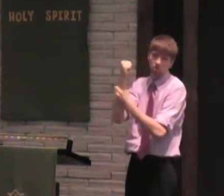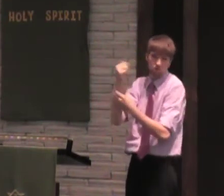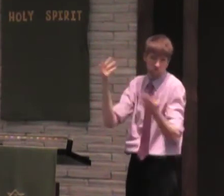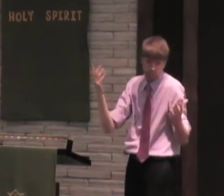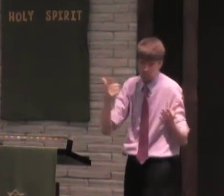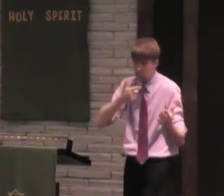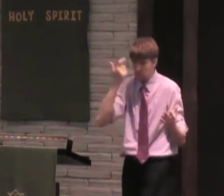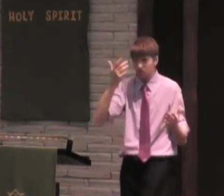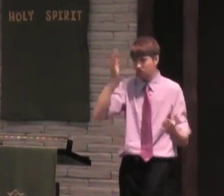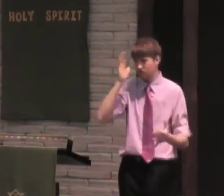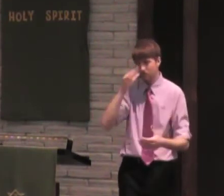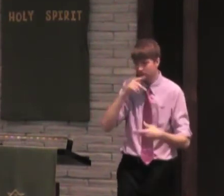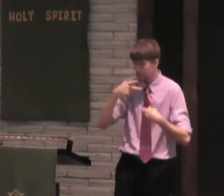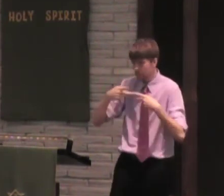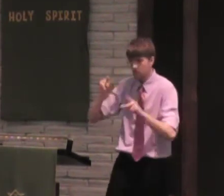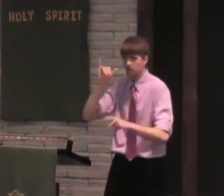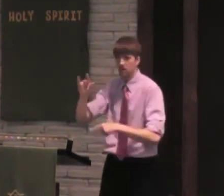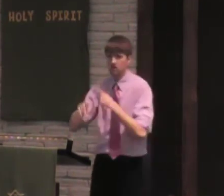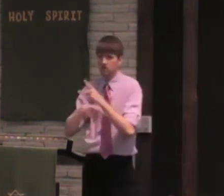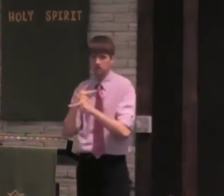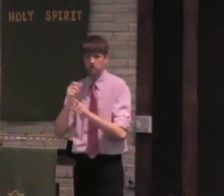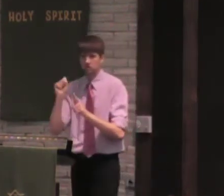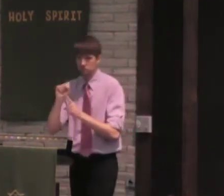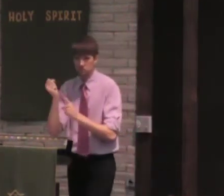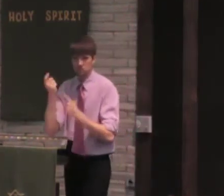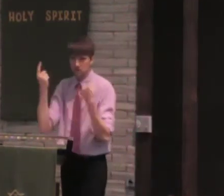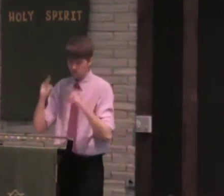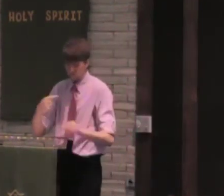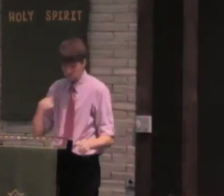knew what the outcome was going to be.